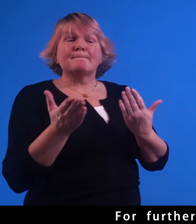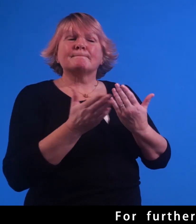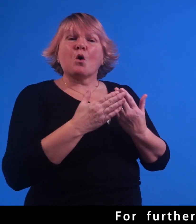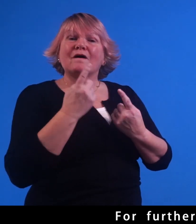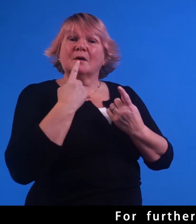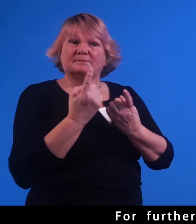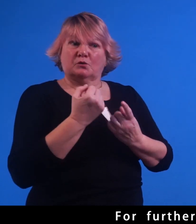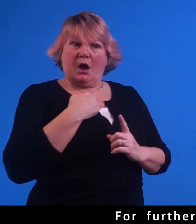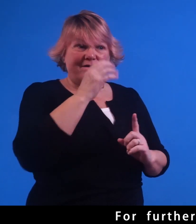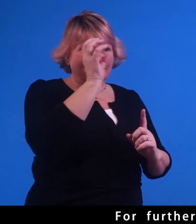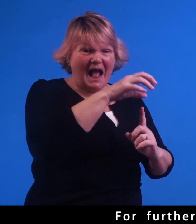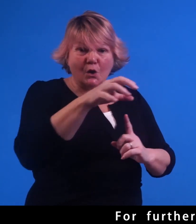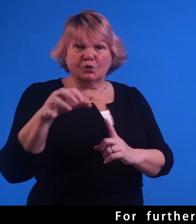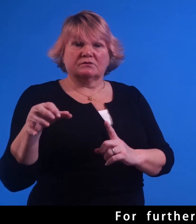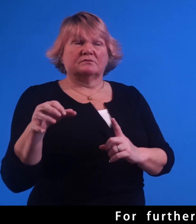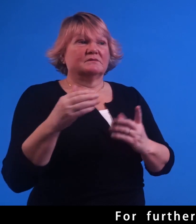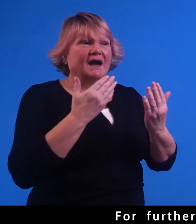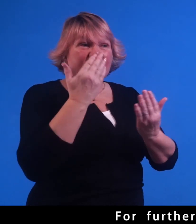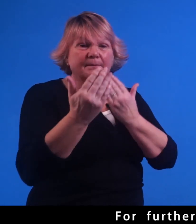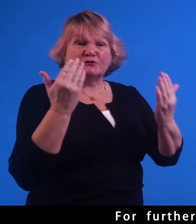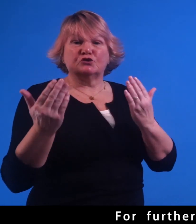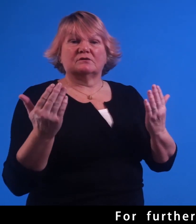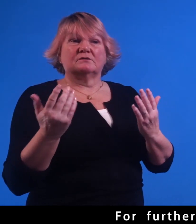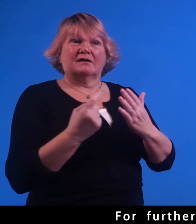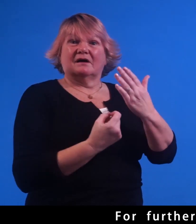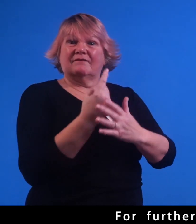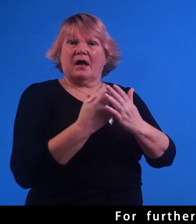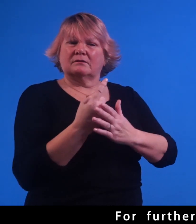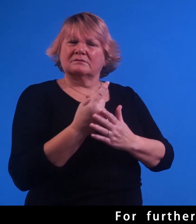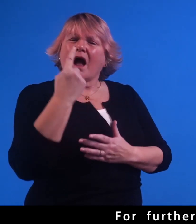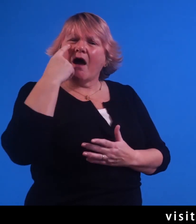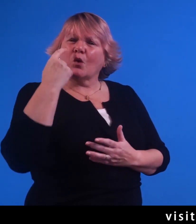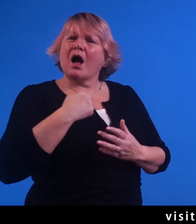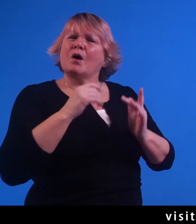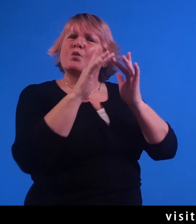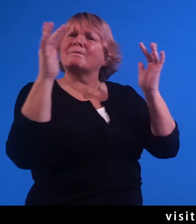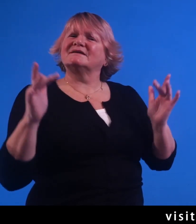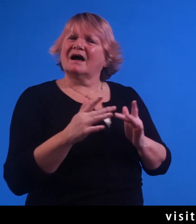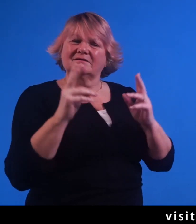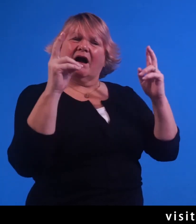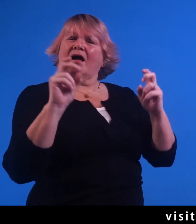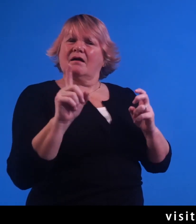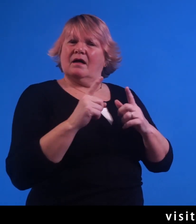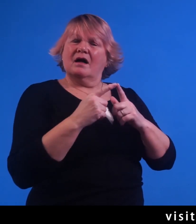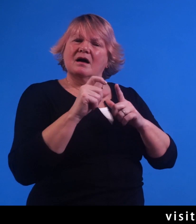For further information about our venues, exhibitions and events, visit our website